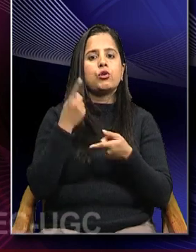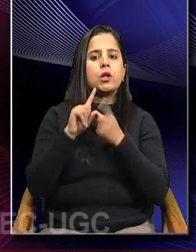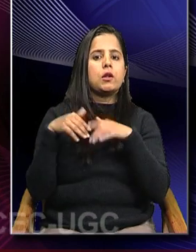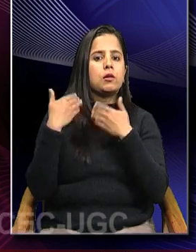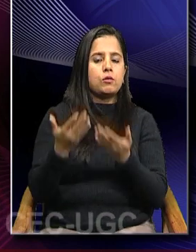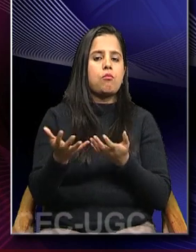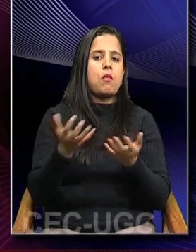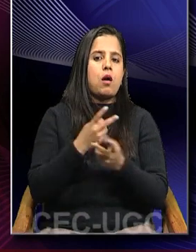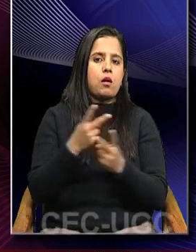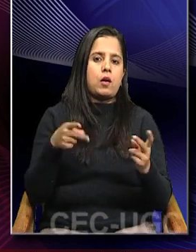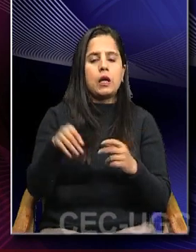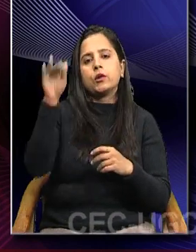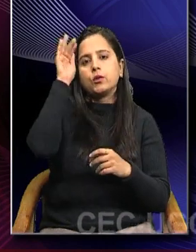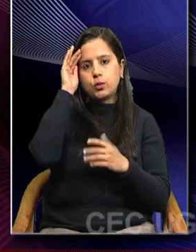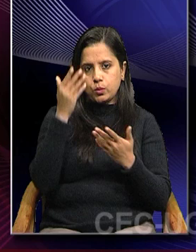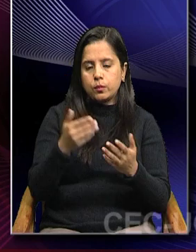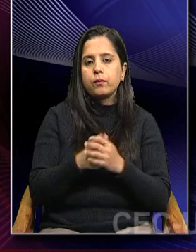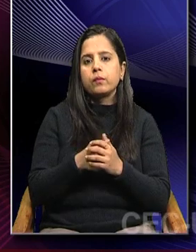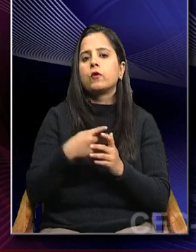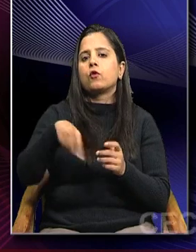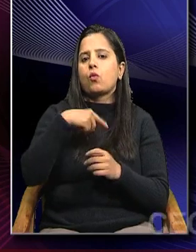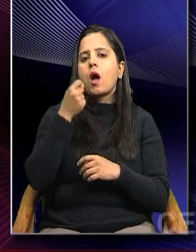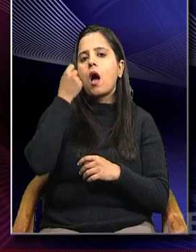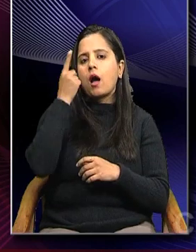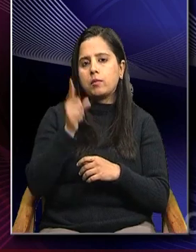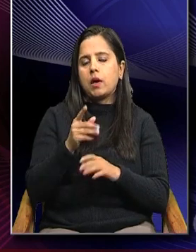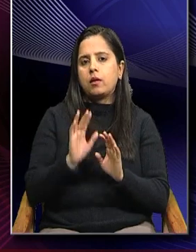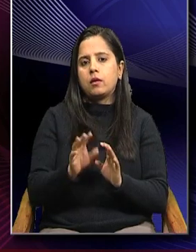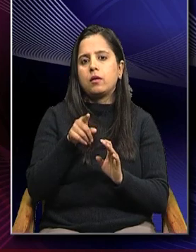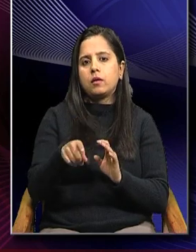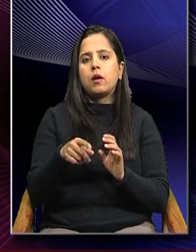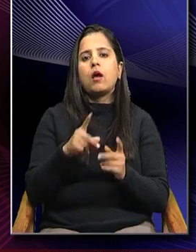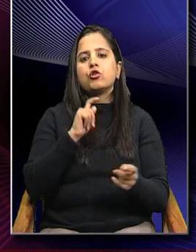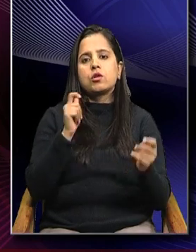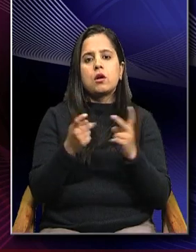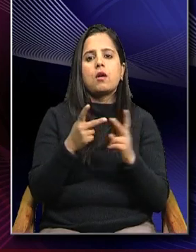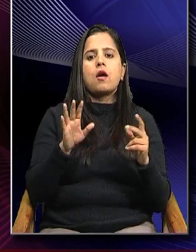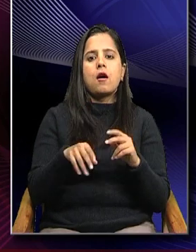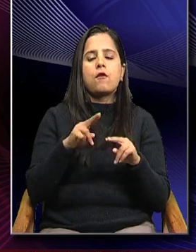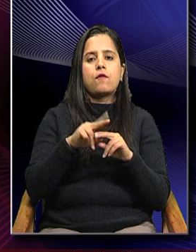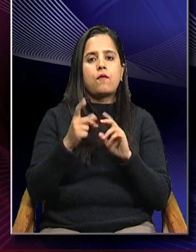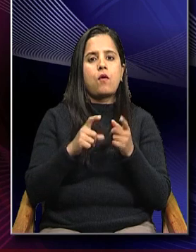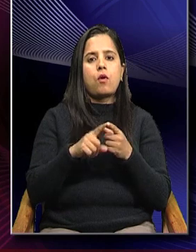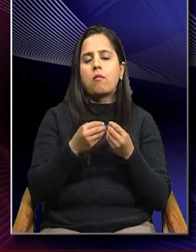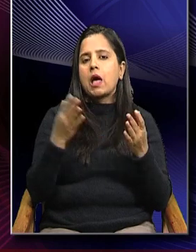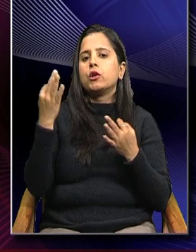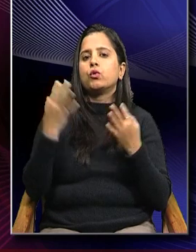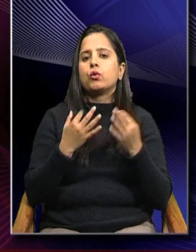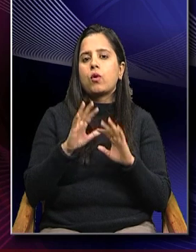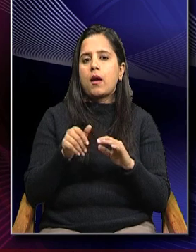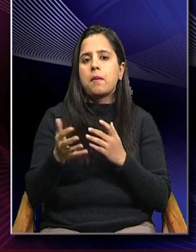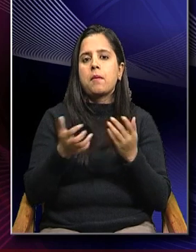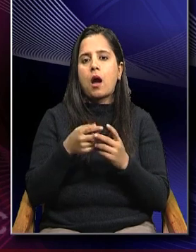marketing news. So, we have to understand that there is a rapidly changing force which creates many new